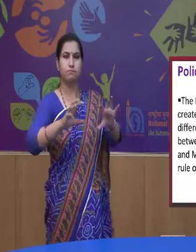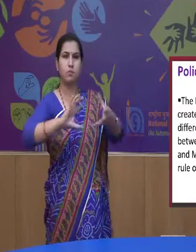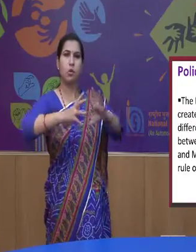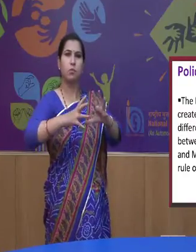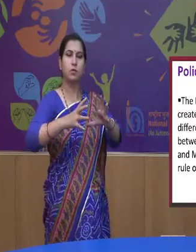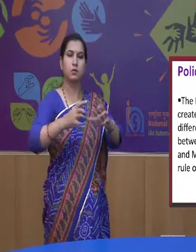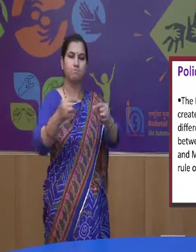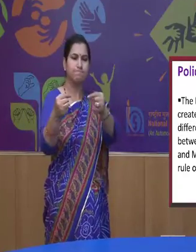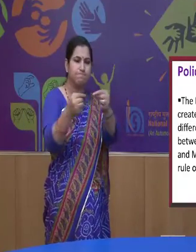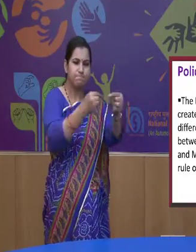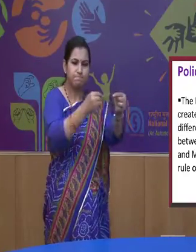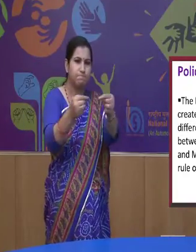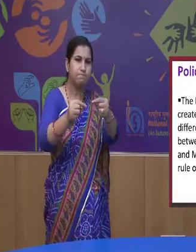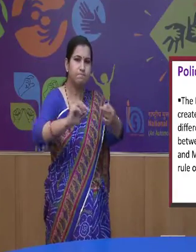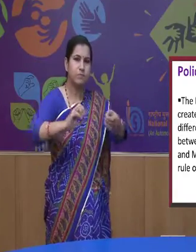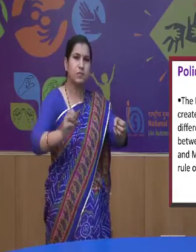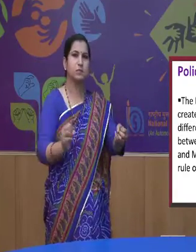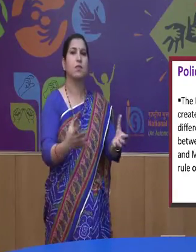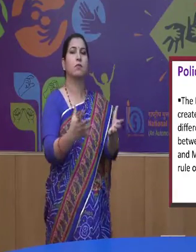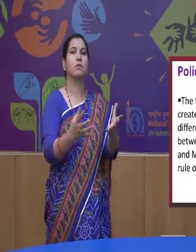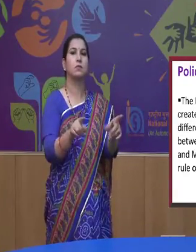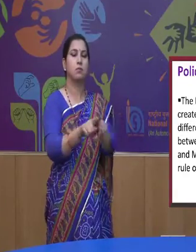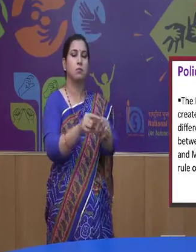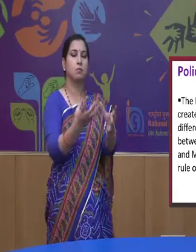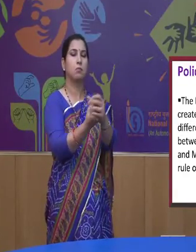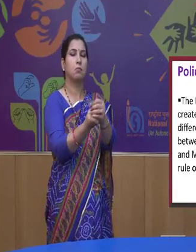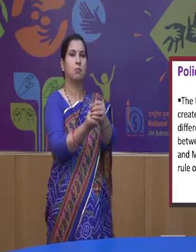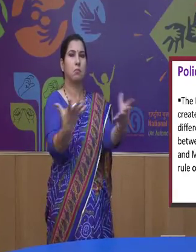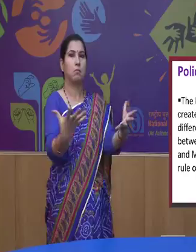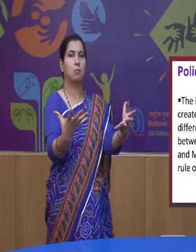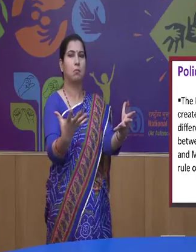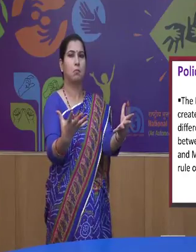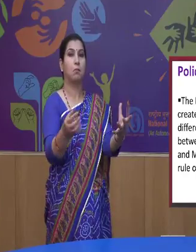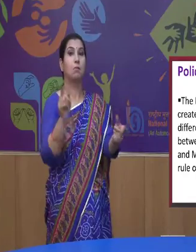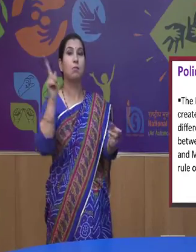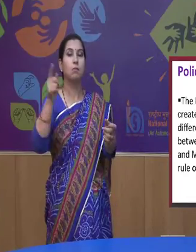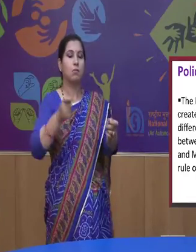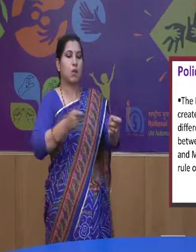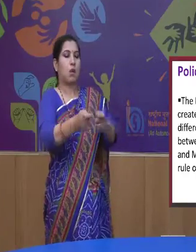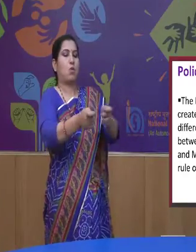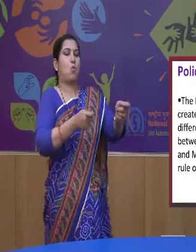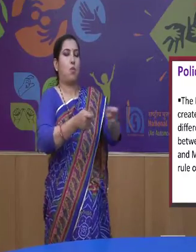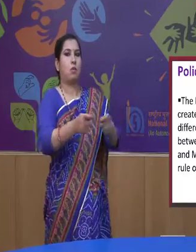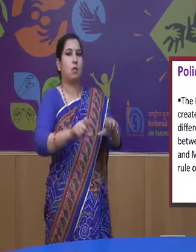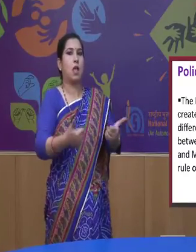and British government could get benefit and control over their ruling